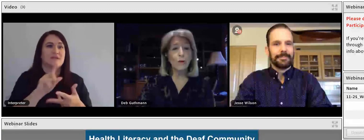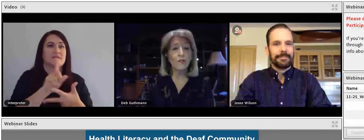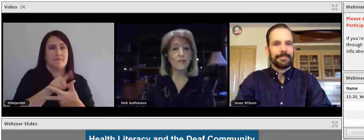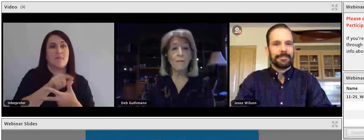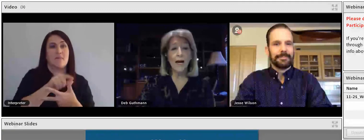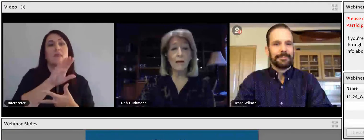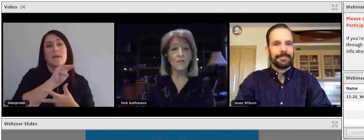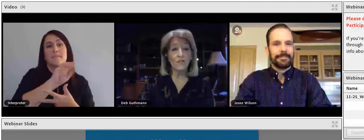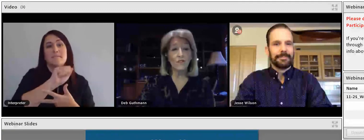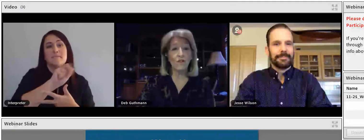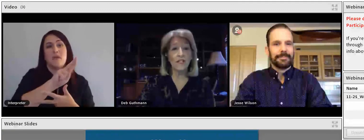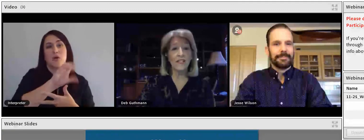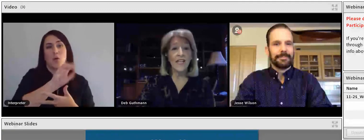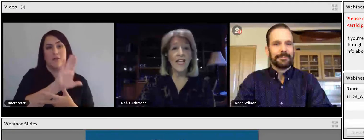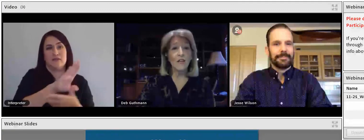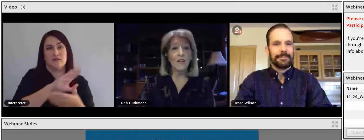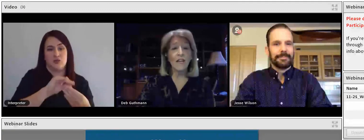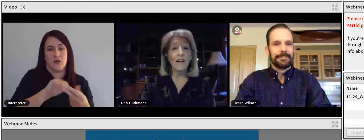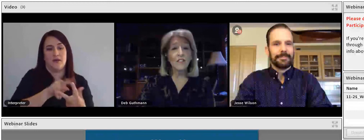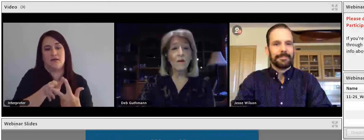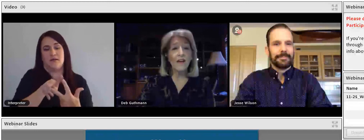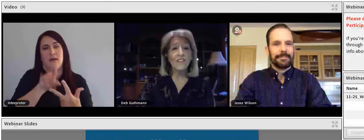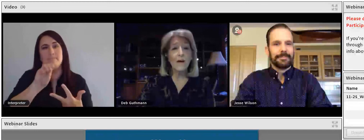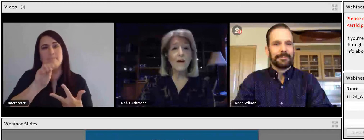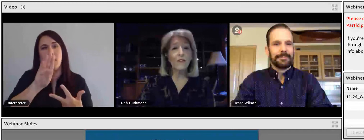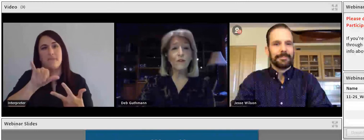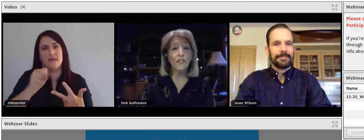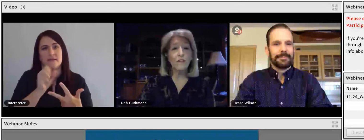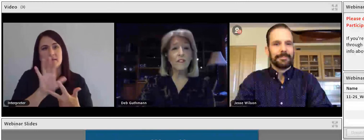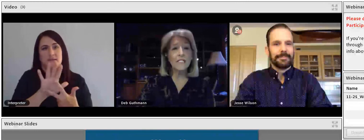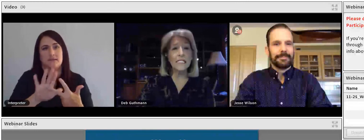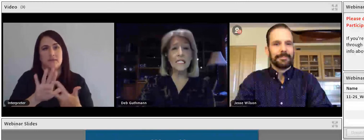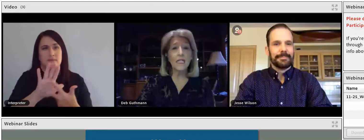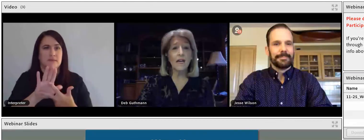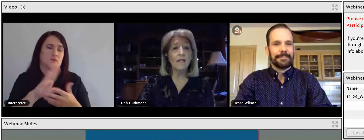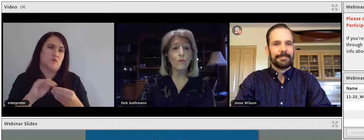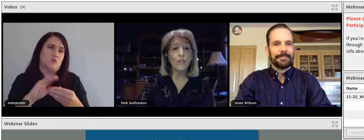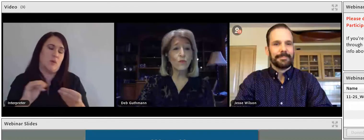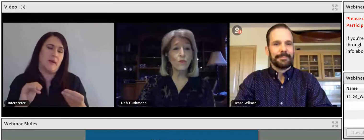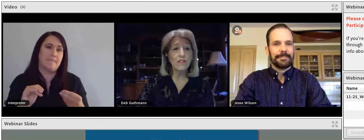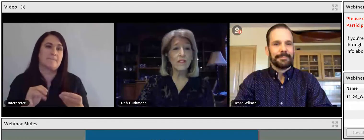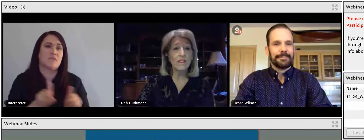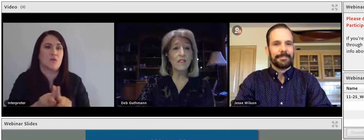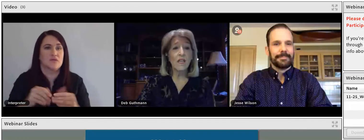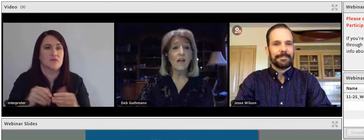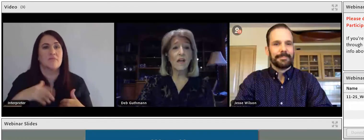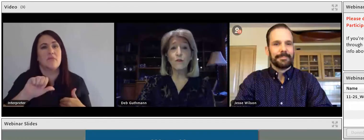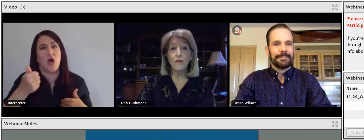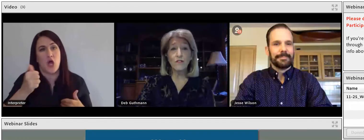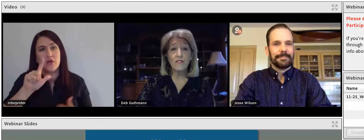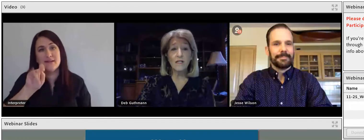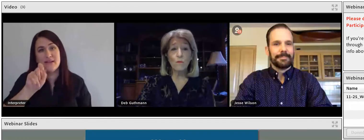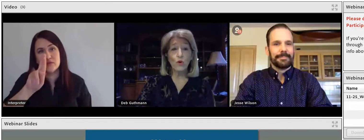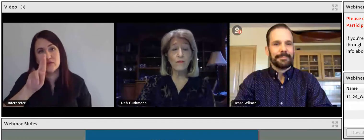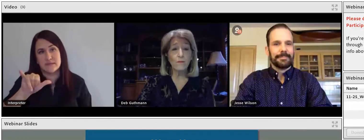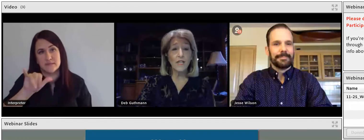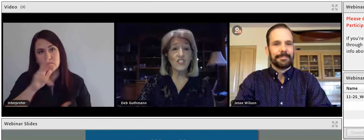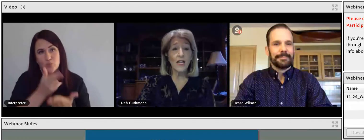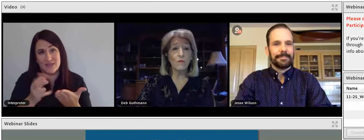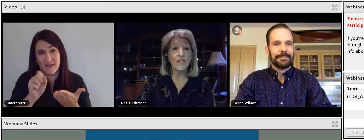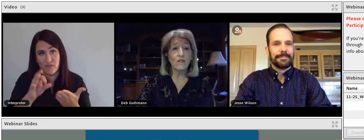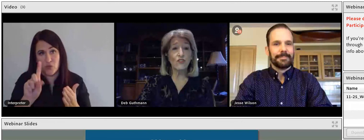and then 2 parts to Bobby's story. And we also have some other literacy resources if you're interested